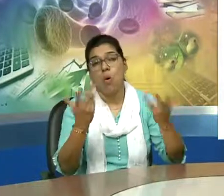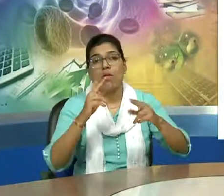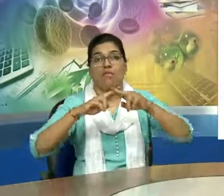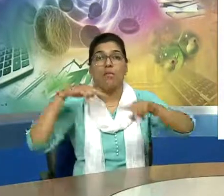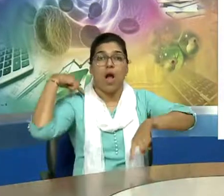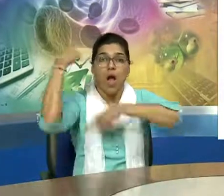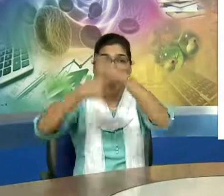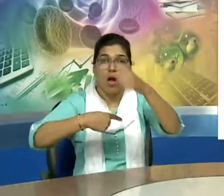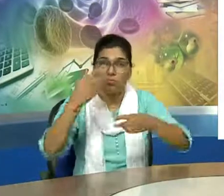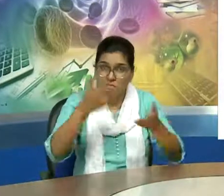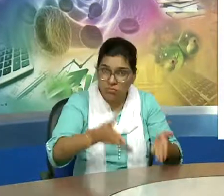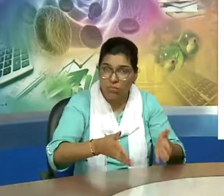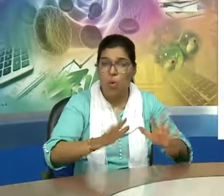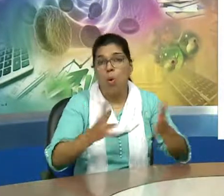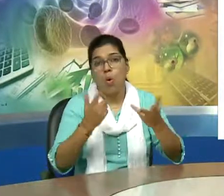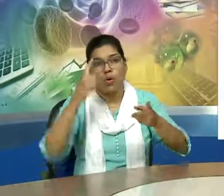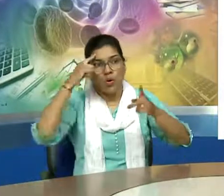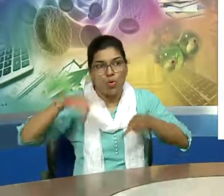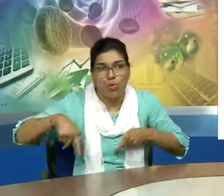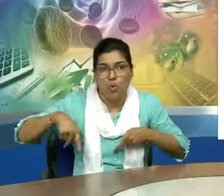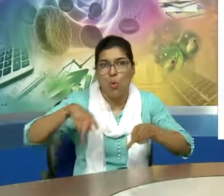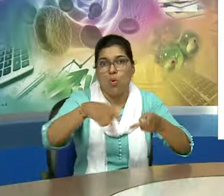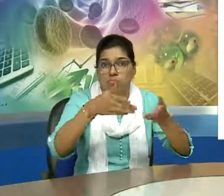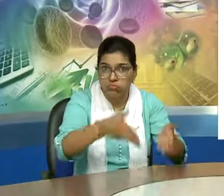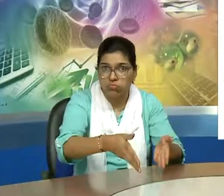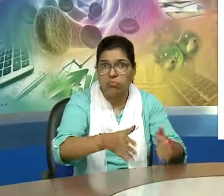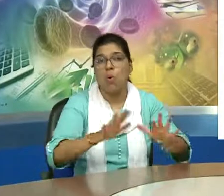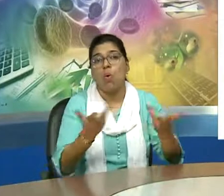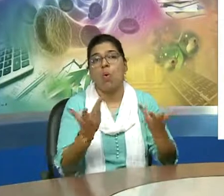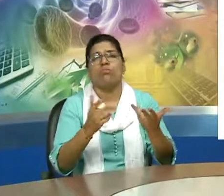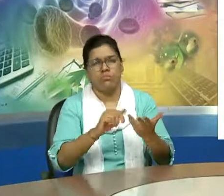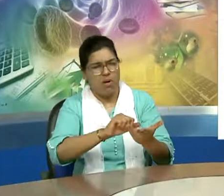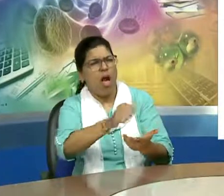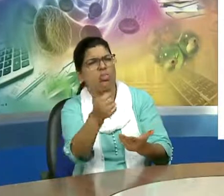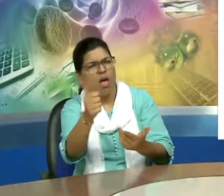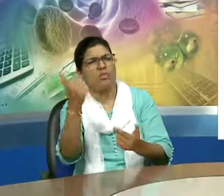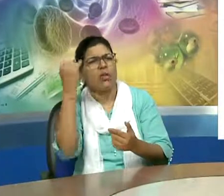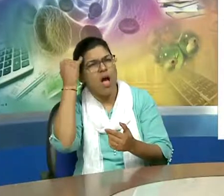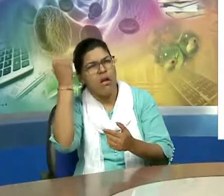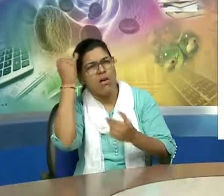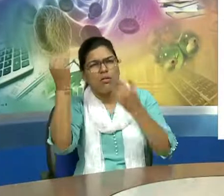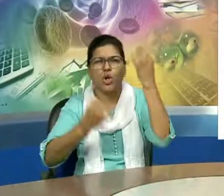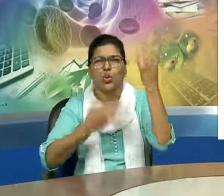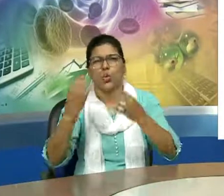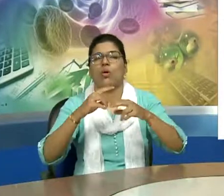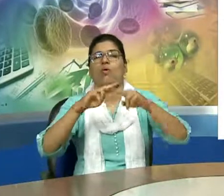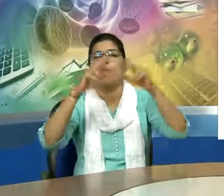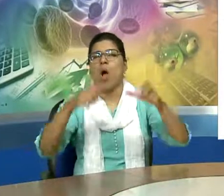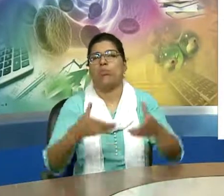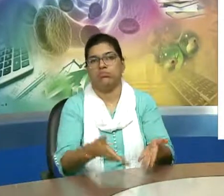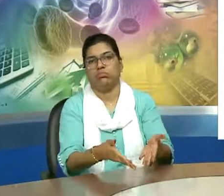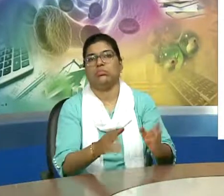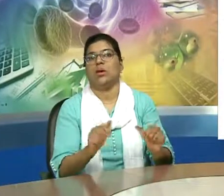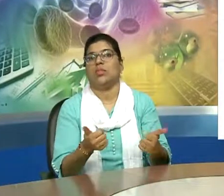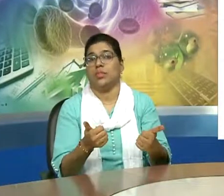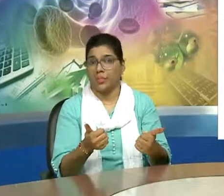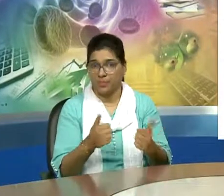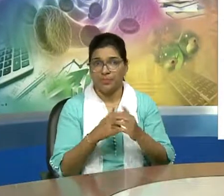for building houses, for making industries,